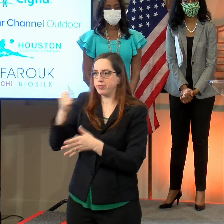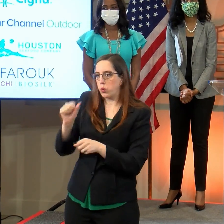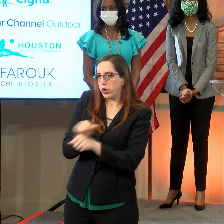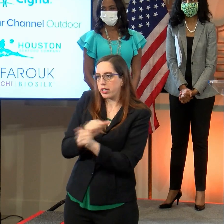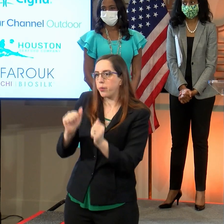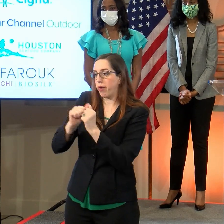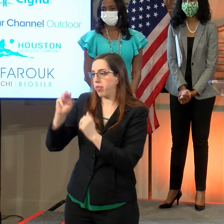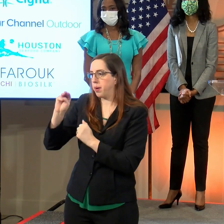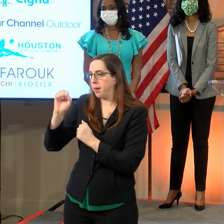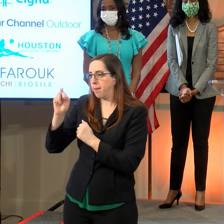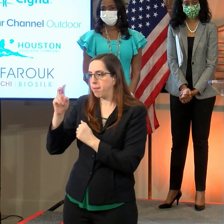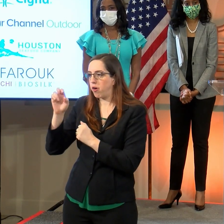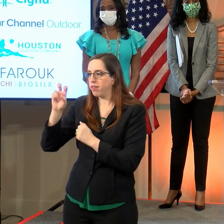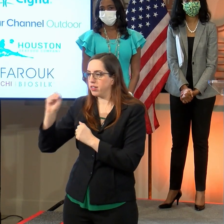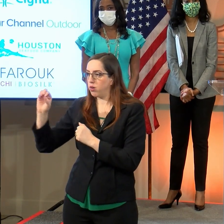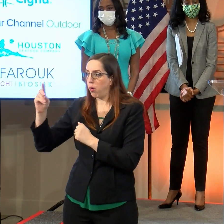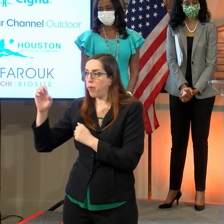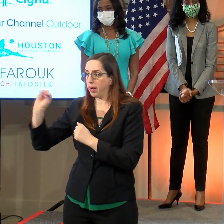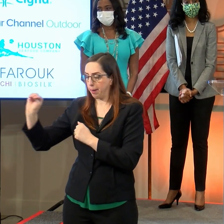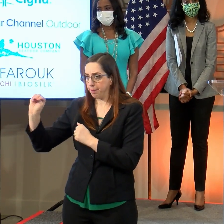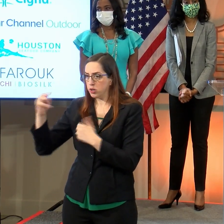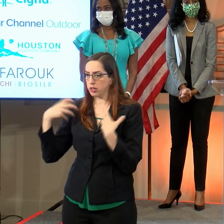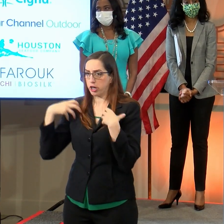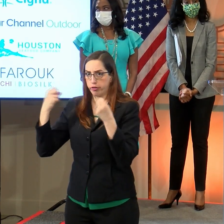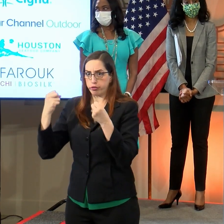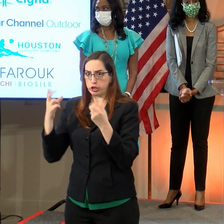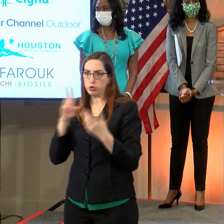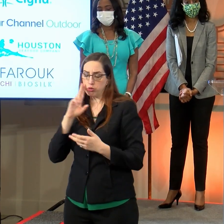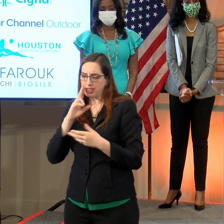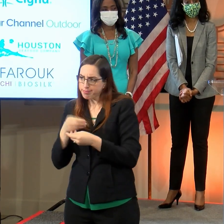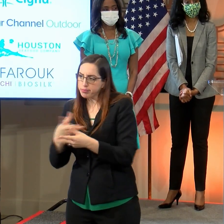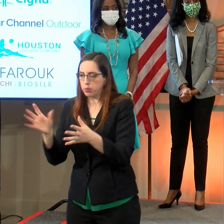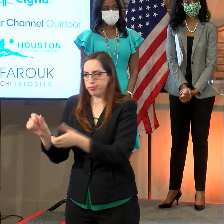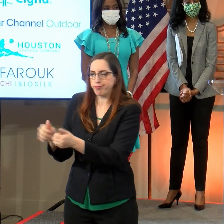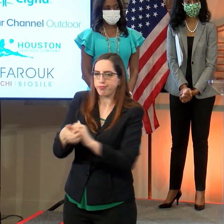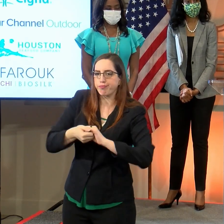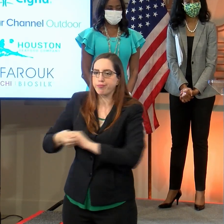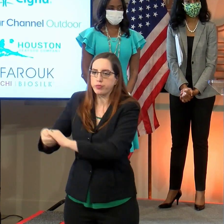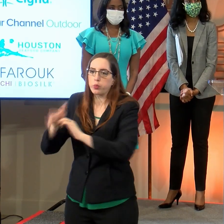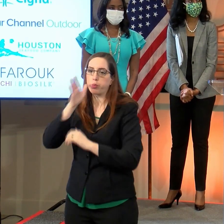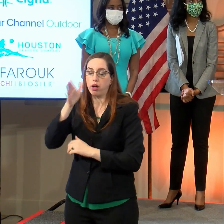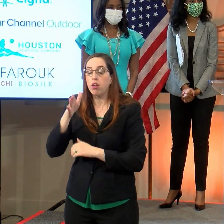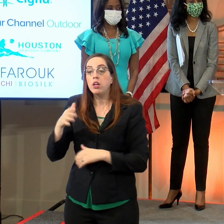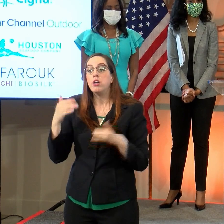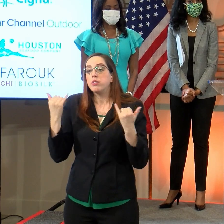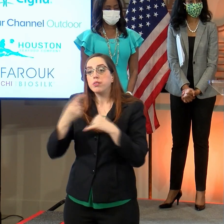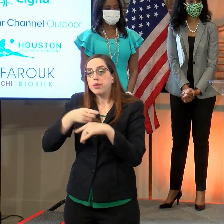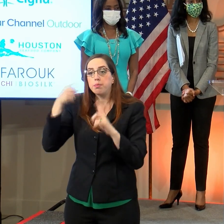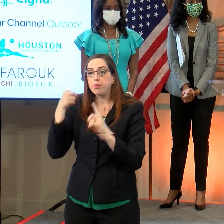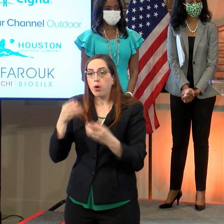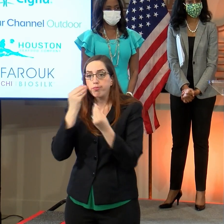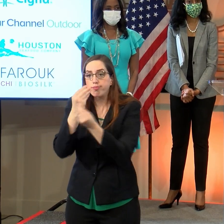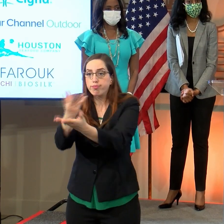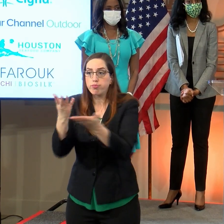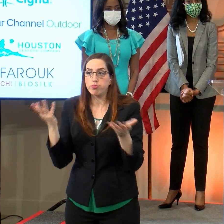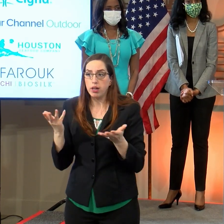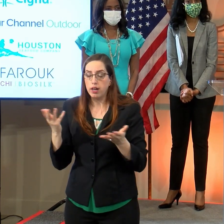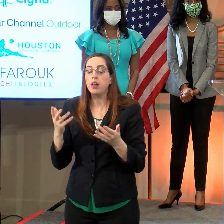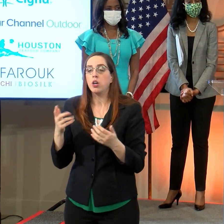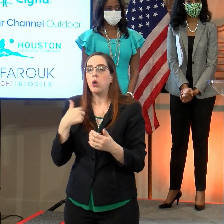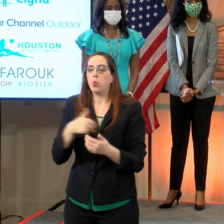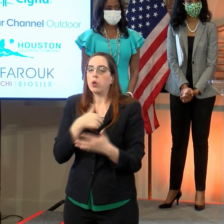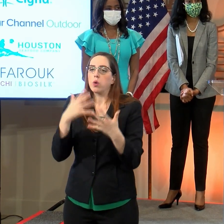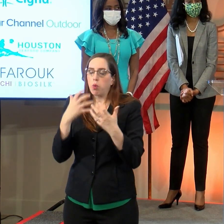Odom as he leads the effort on recovering for our city. The point that we simply want to make and leave with you today is that we are committed not